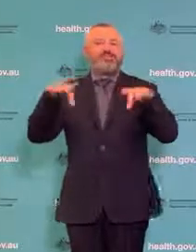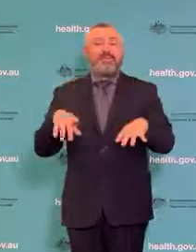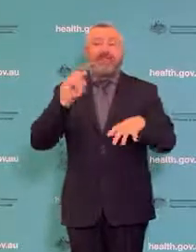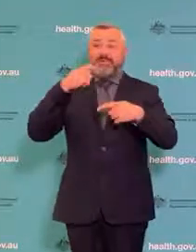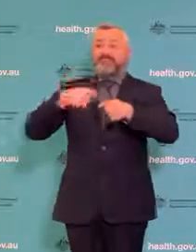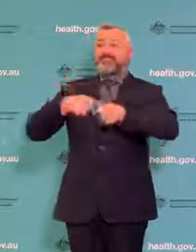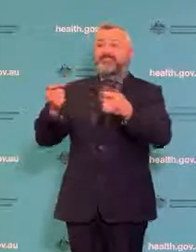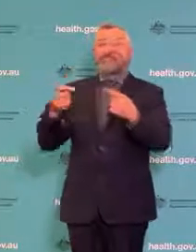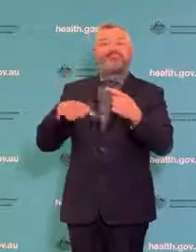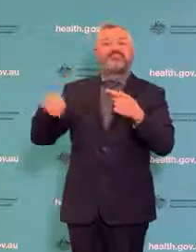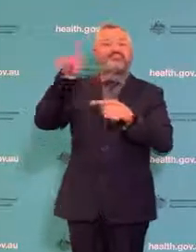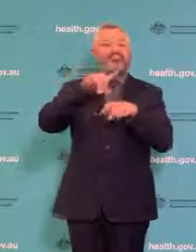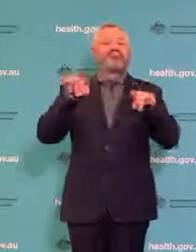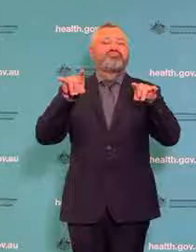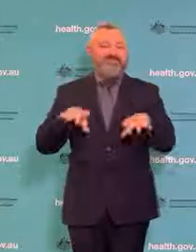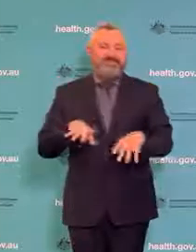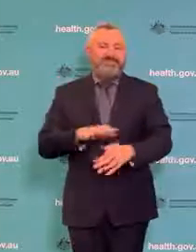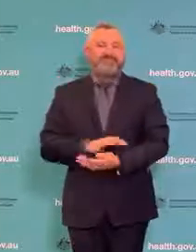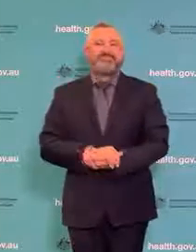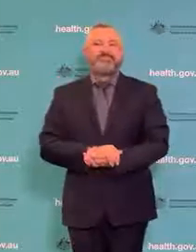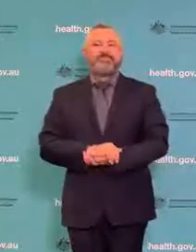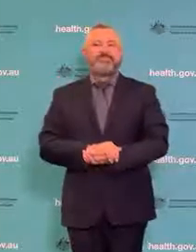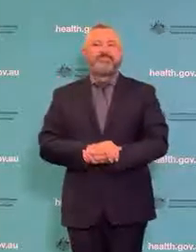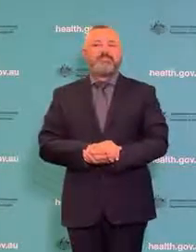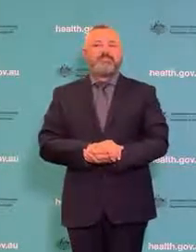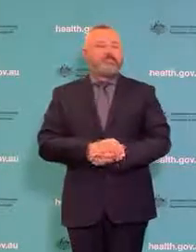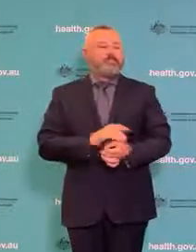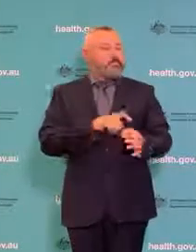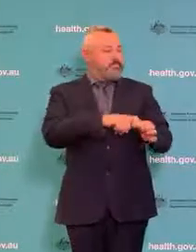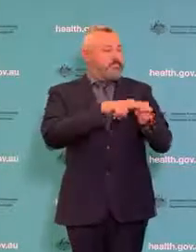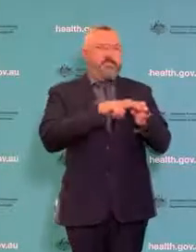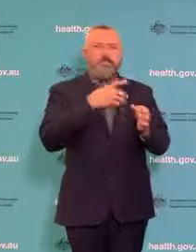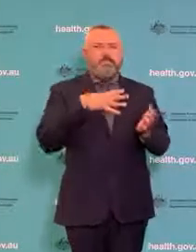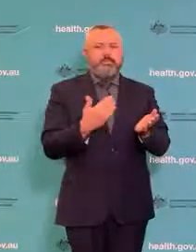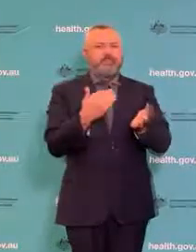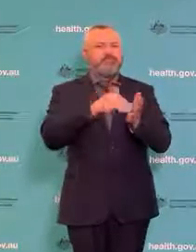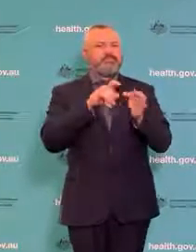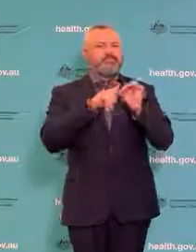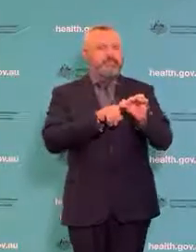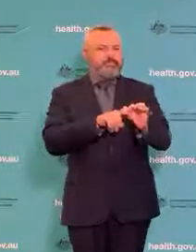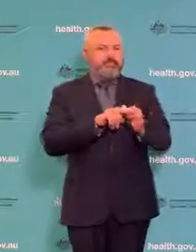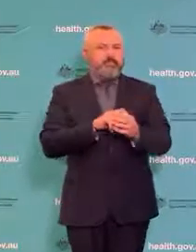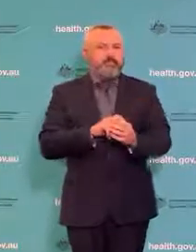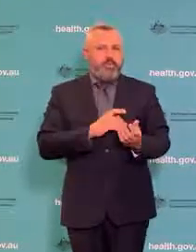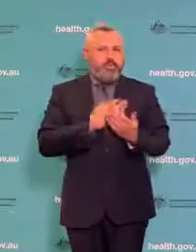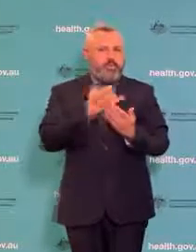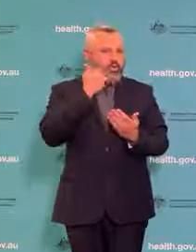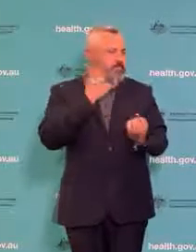territories. Thanks, James. Sorry, just to follow up on that, Dr. McMillan, how many low